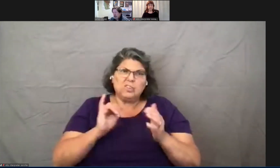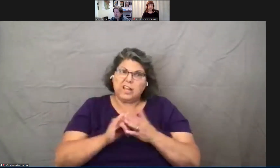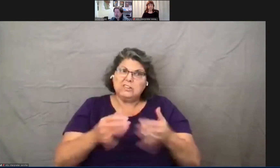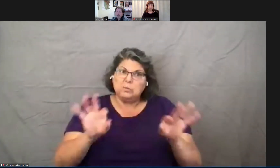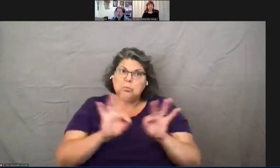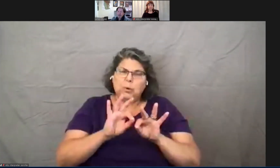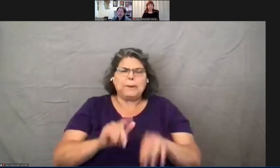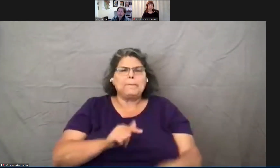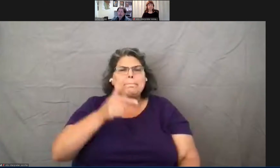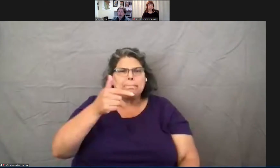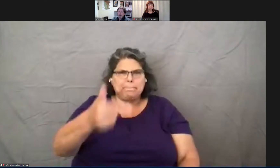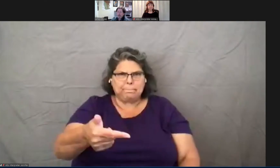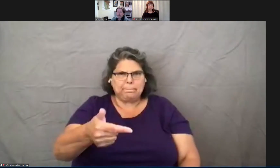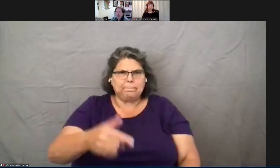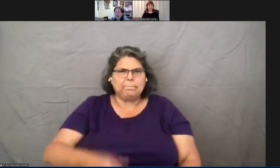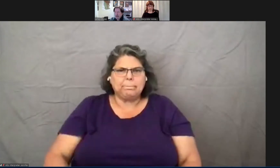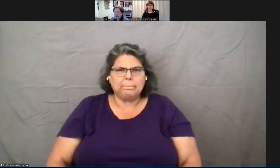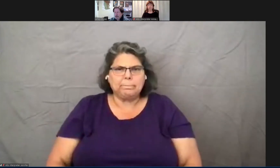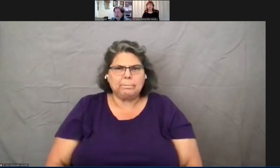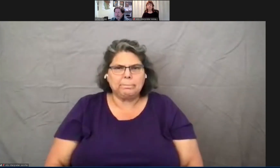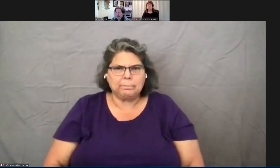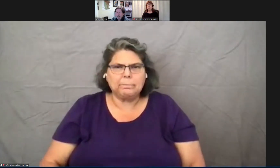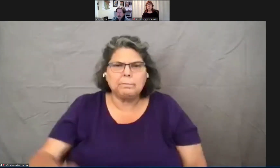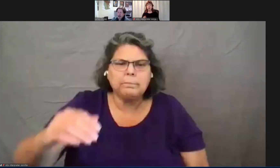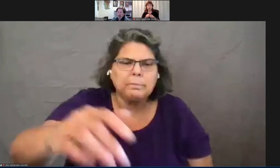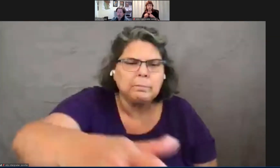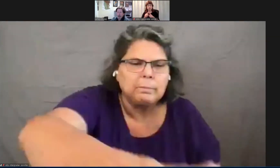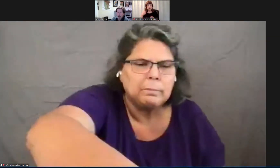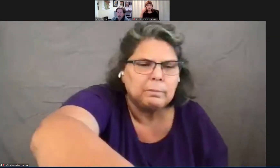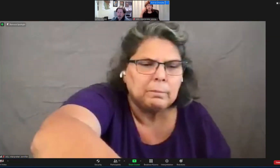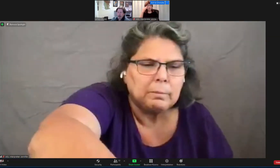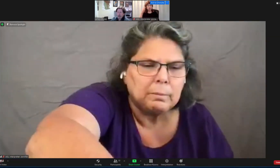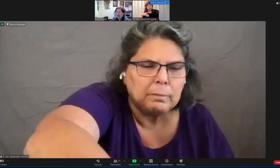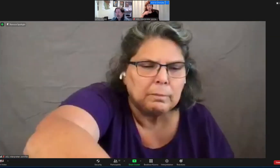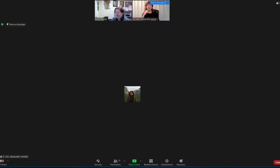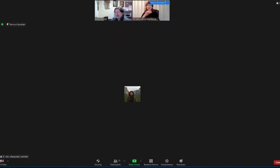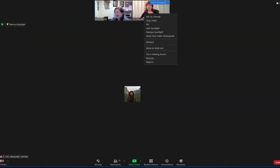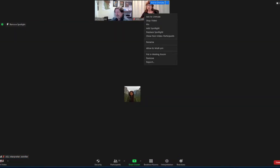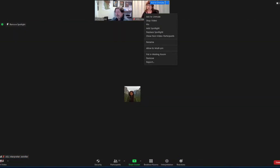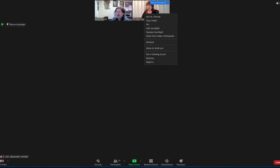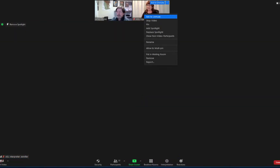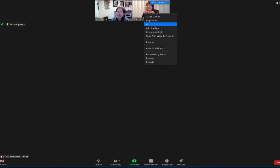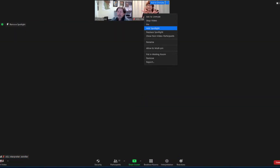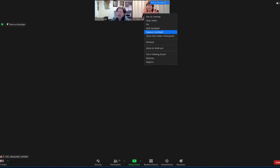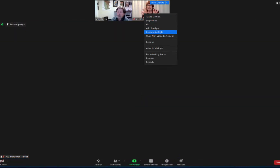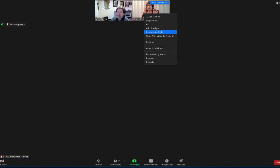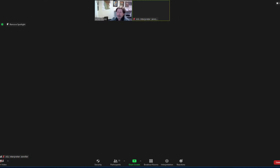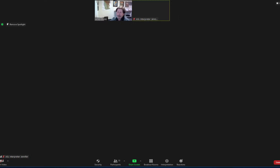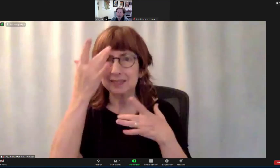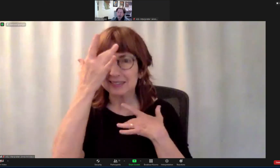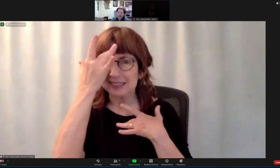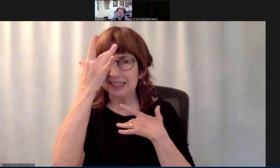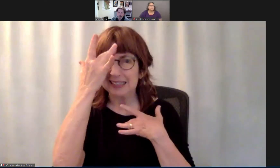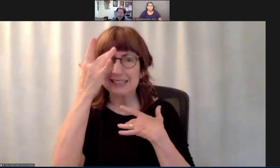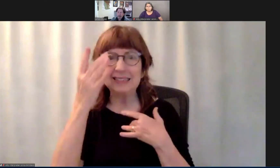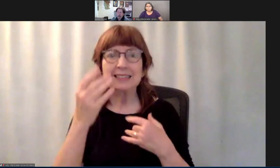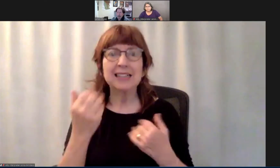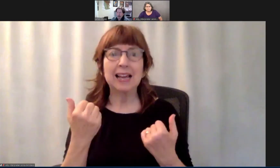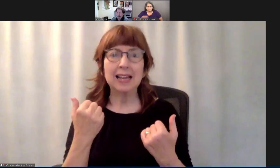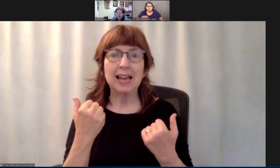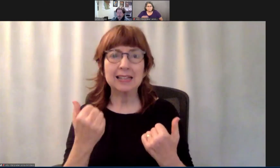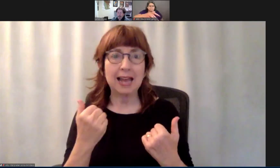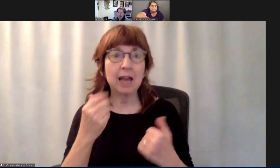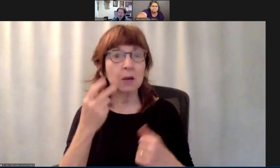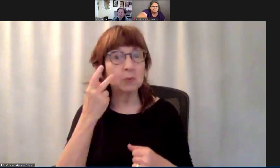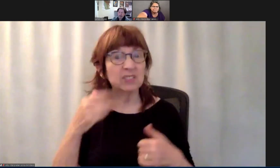We also know that not only is COVID a terrible disease, and now we've seen